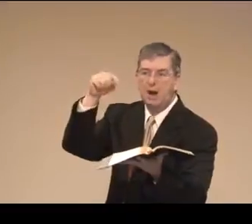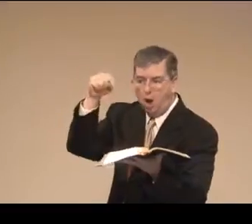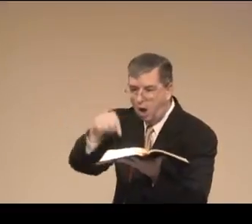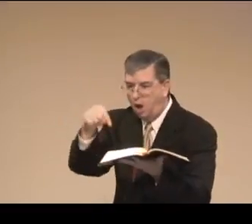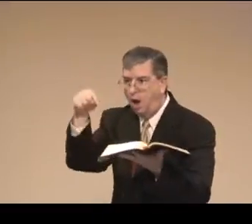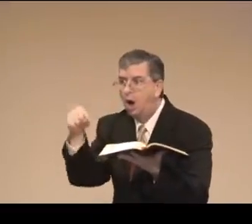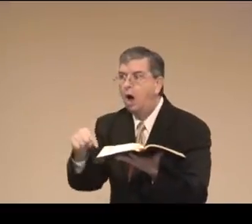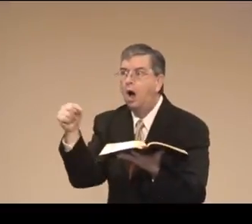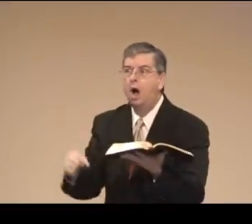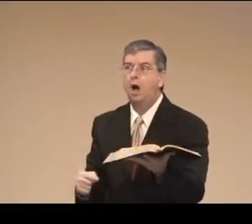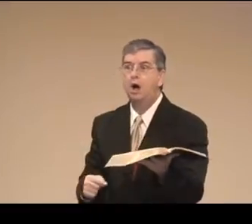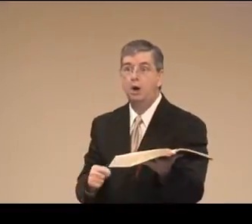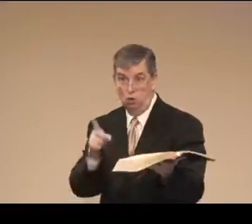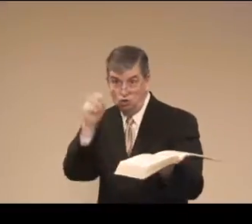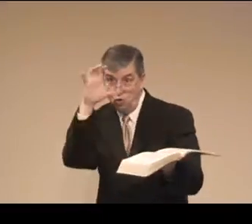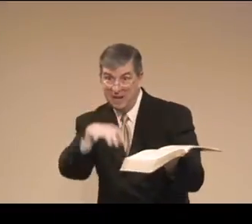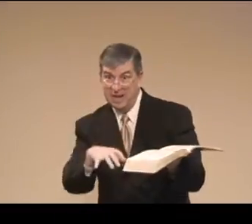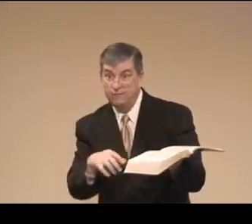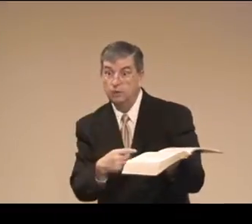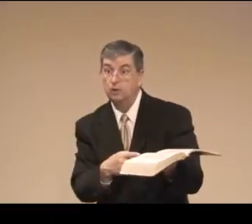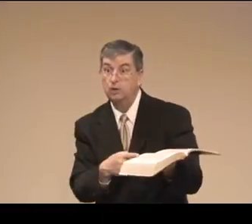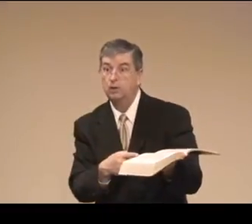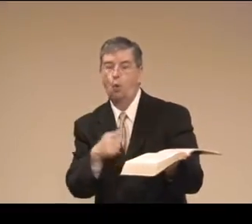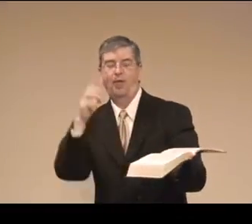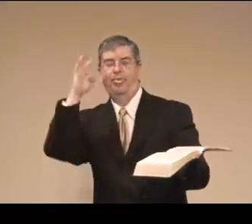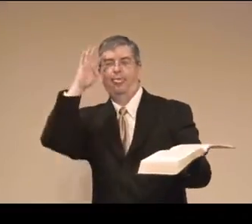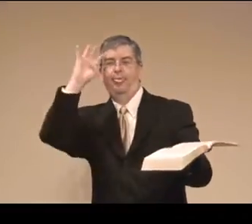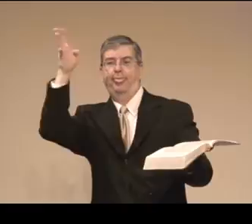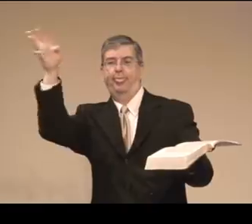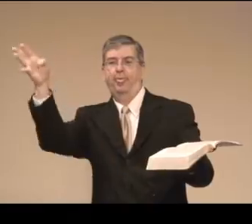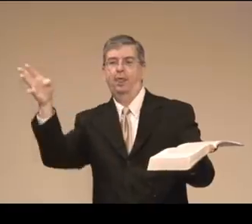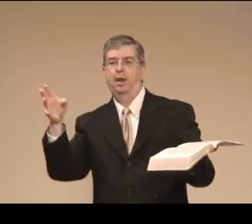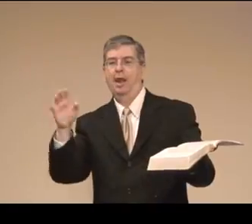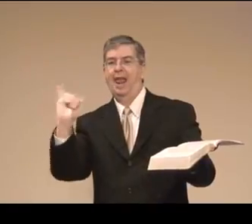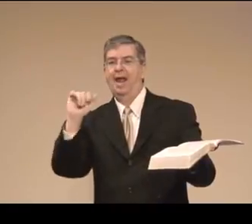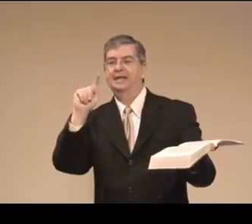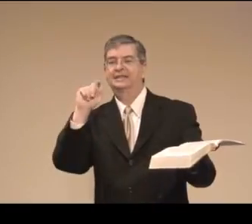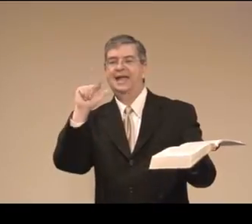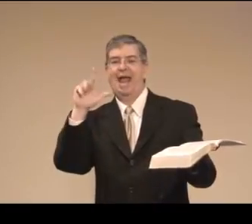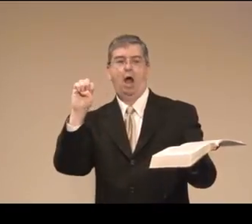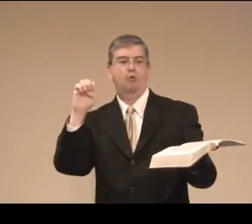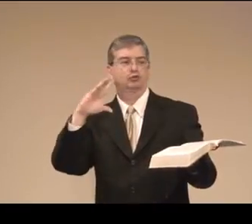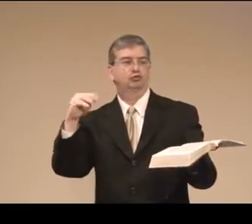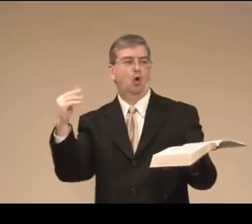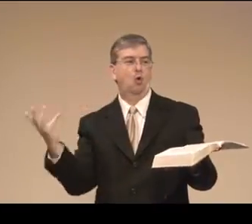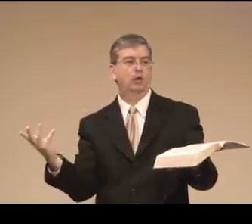There's miracle after miracle after miracle right here in Scripture. Do you believe it? Or do you believe it's just a